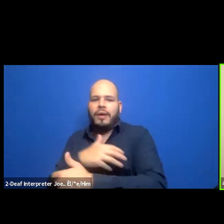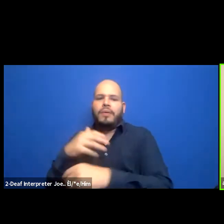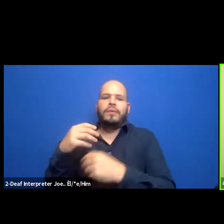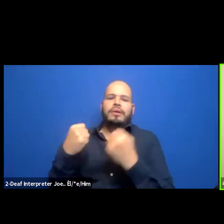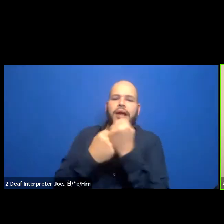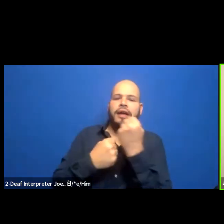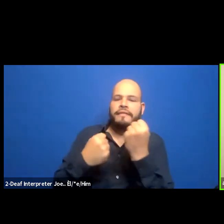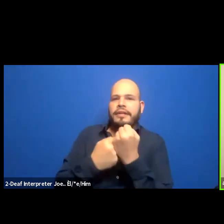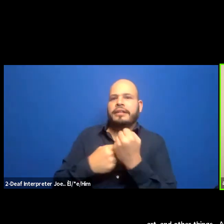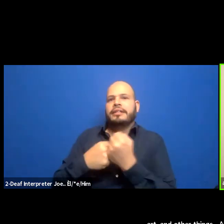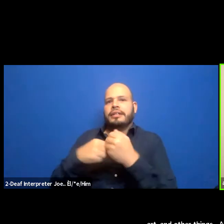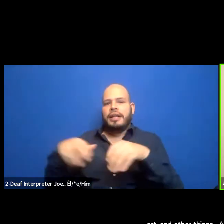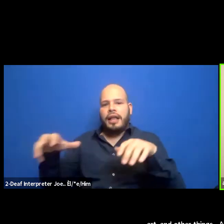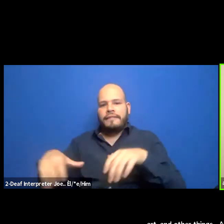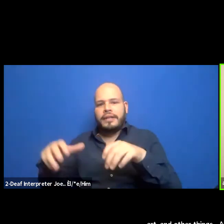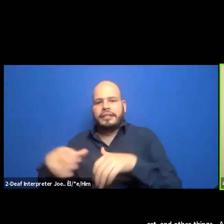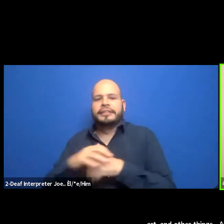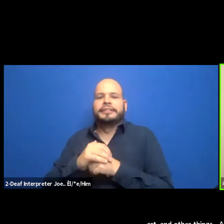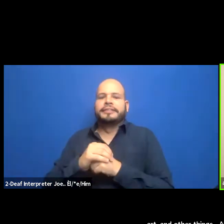solidarity.